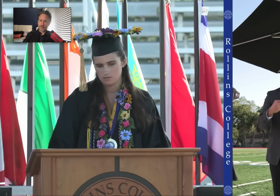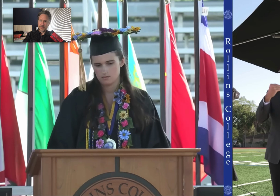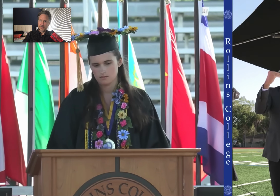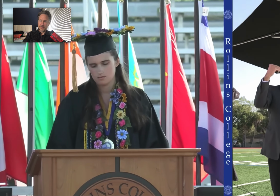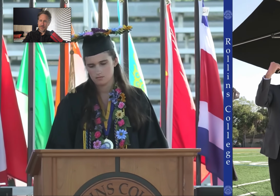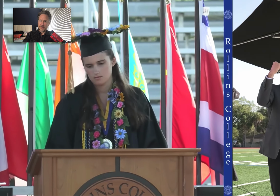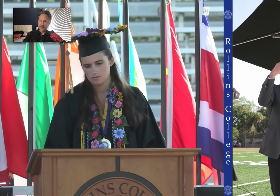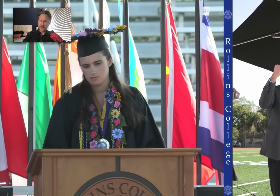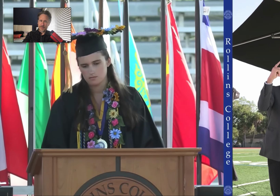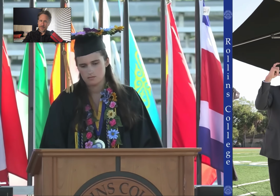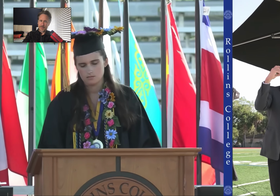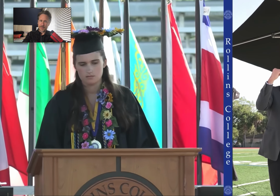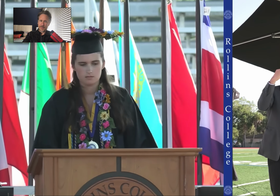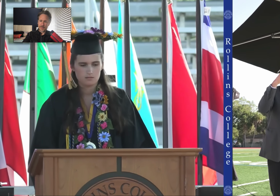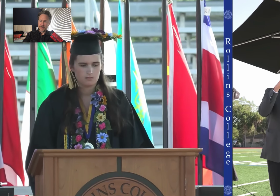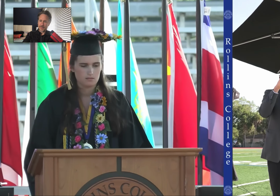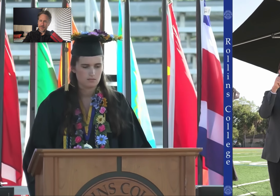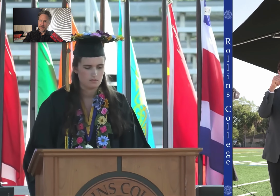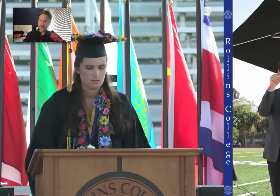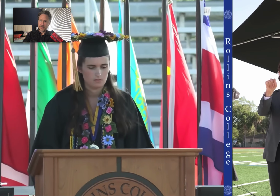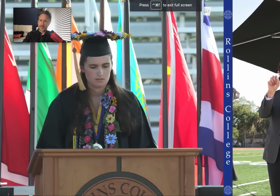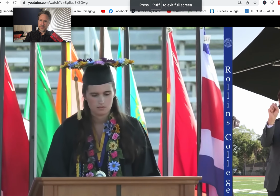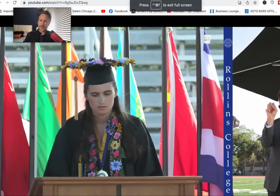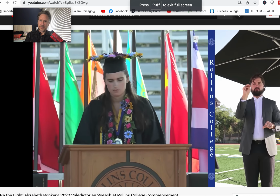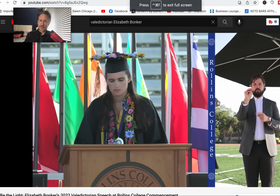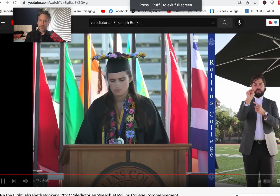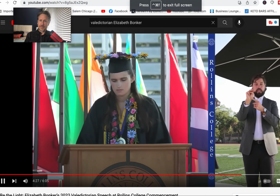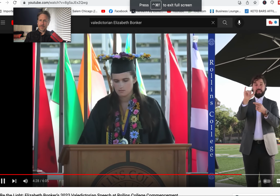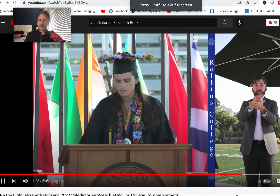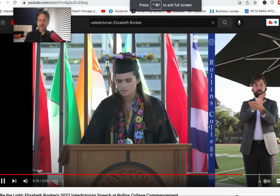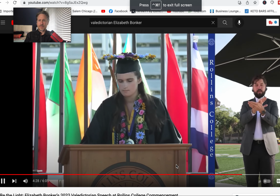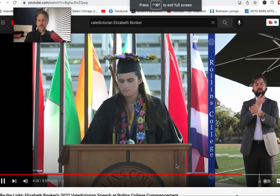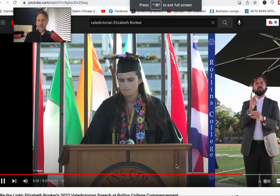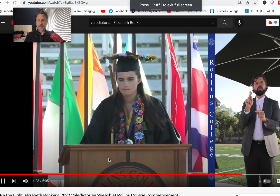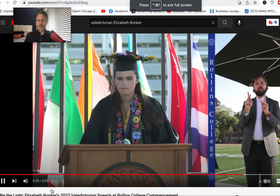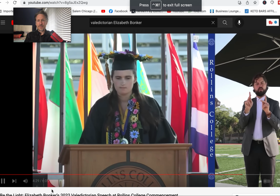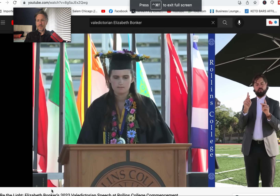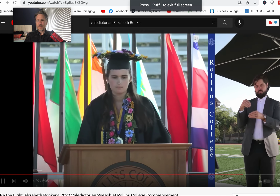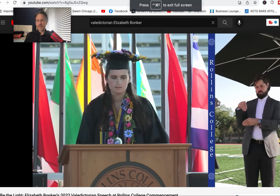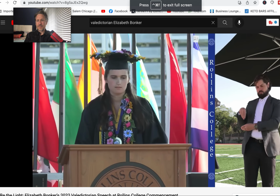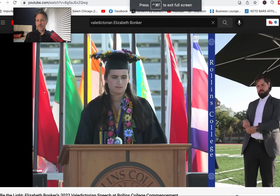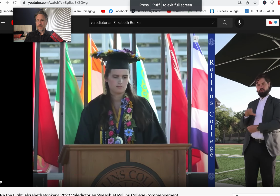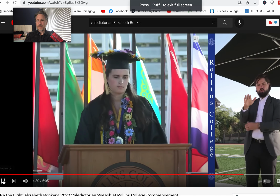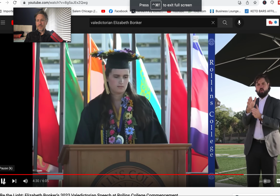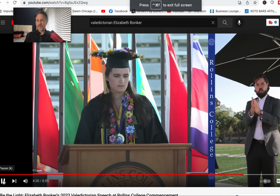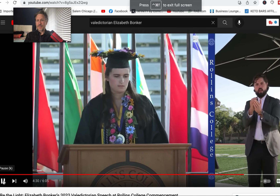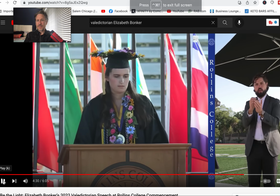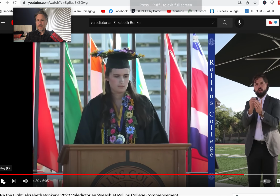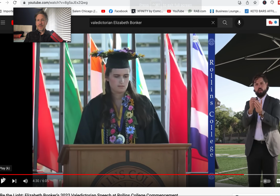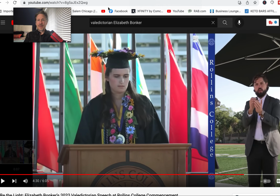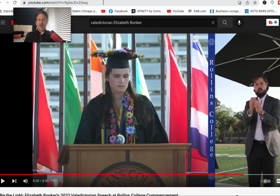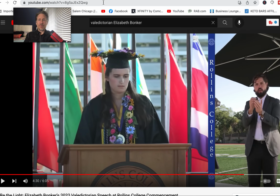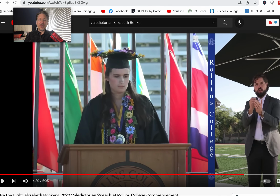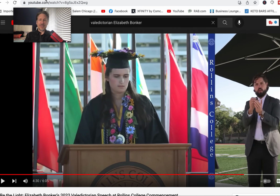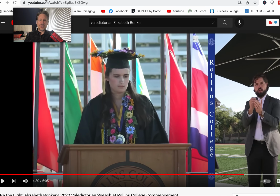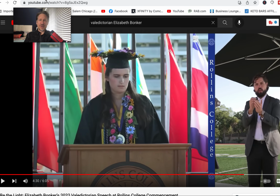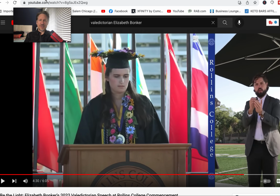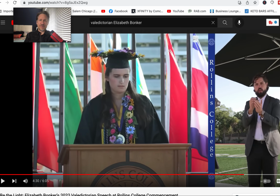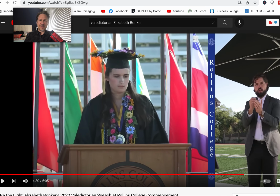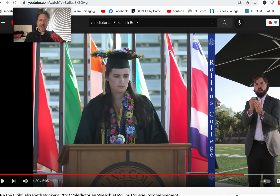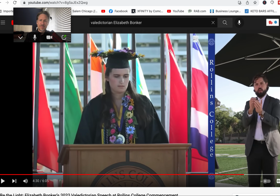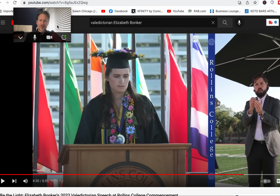media. Then put it in your wallet or some other safe place, just as Mr. Rogers did. And when we... I'll put a link